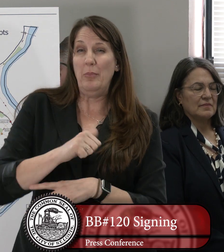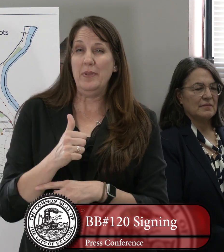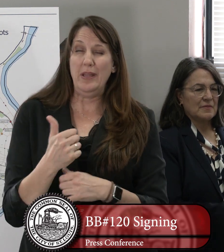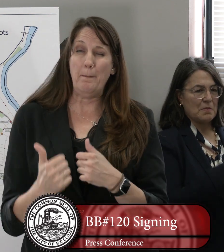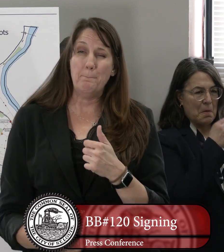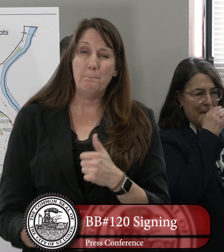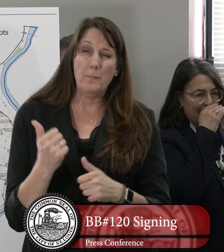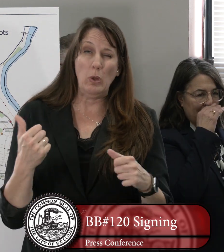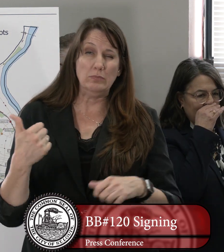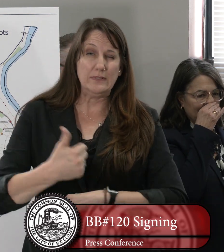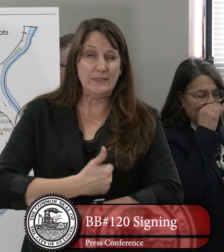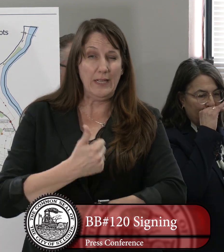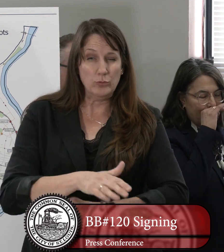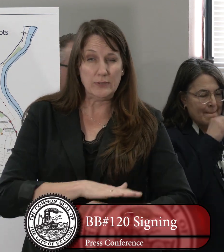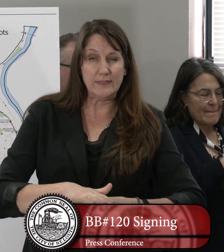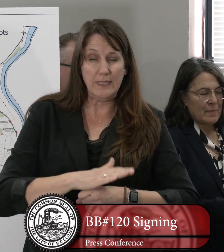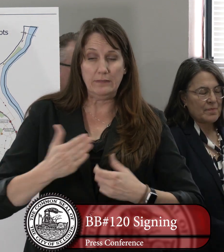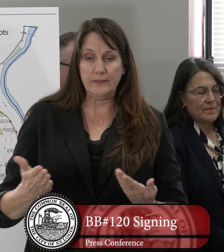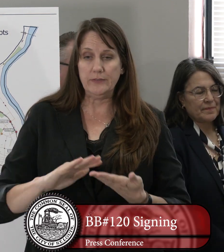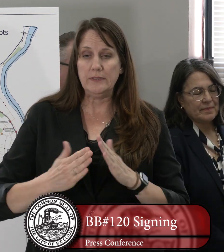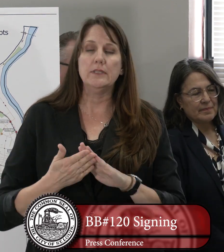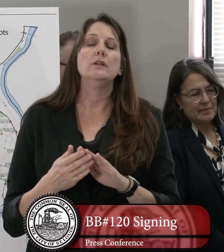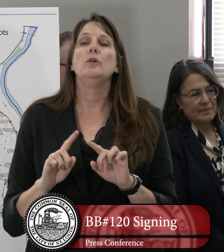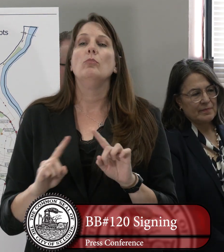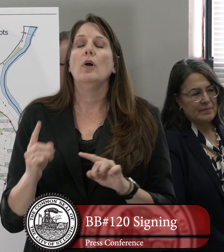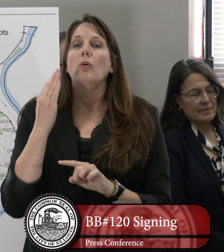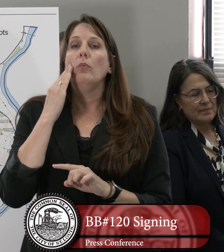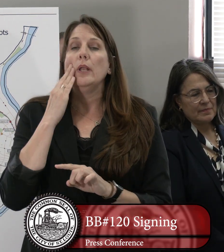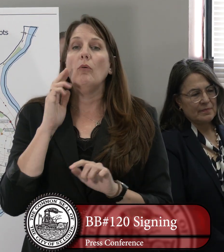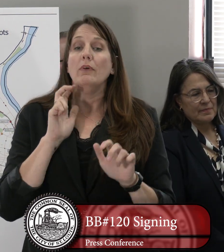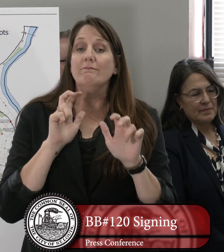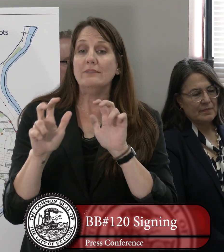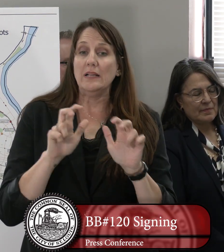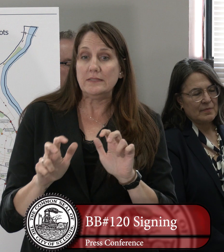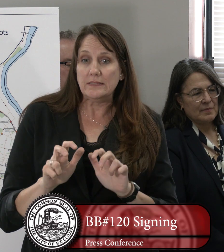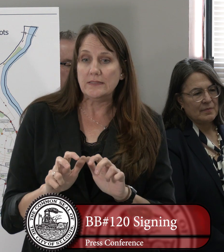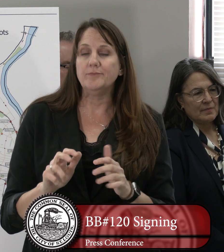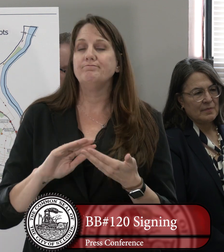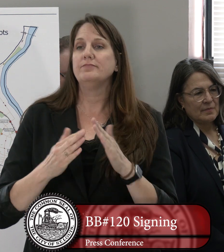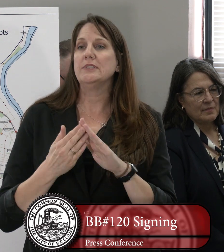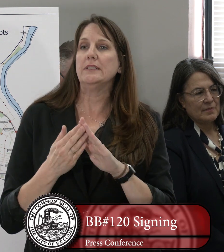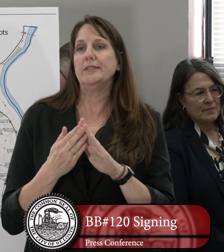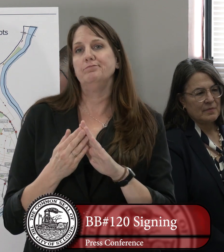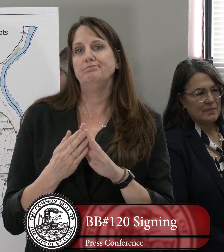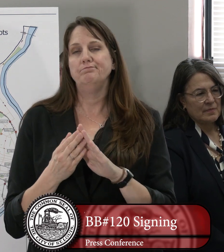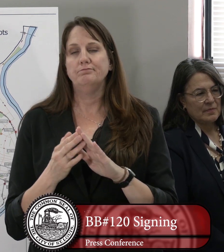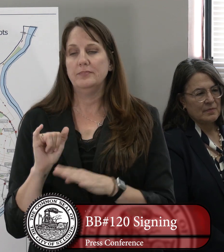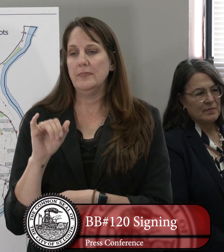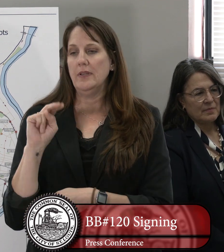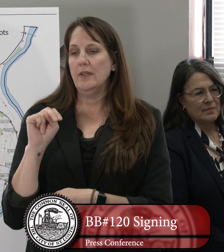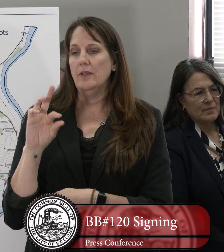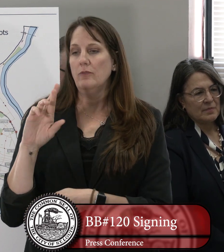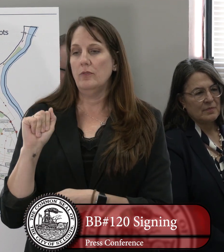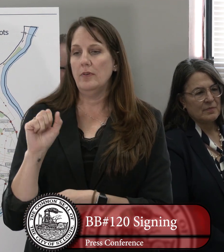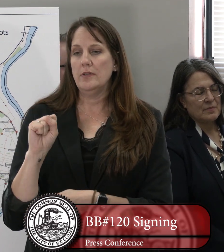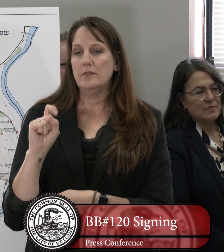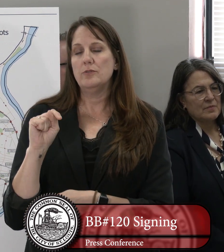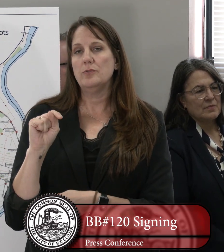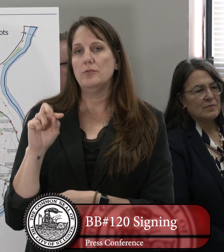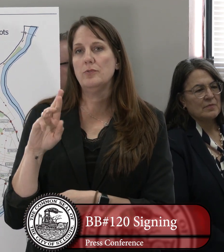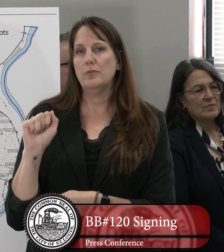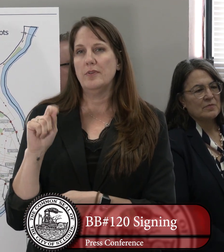crash locations in the city. But we know that investing in city infrastructure is just the first step to making our